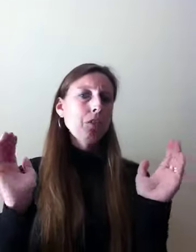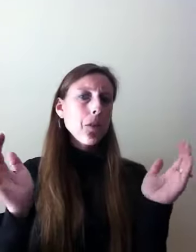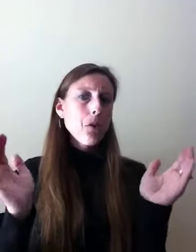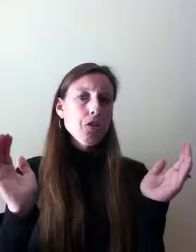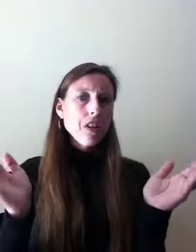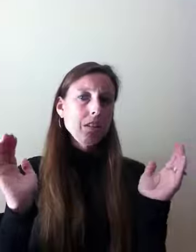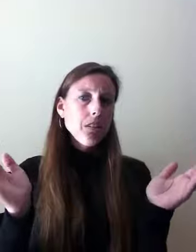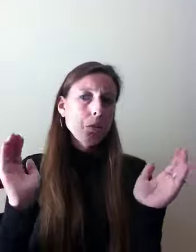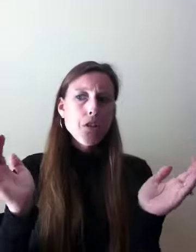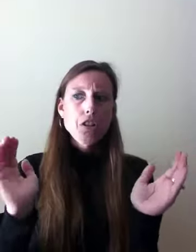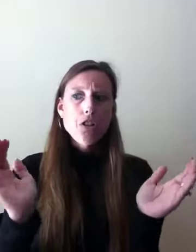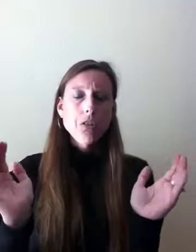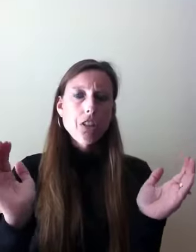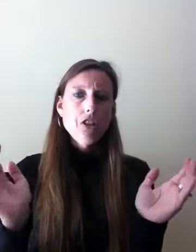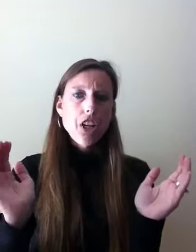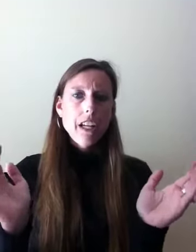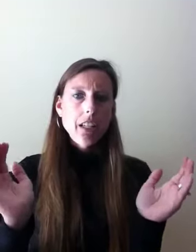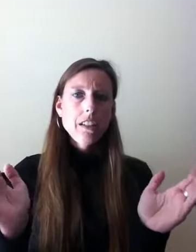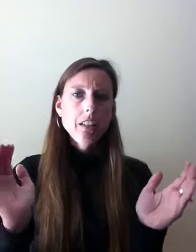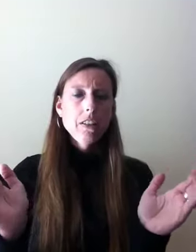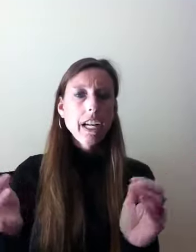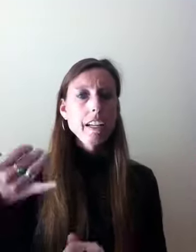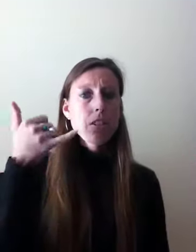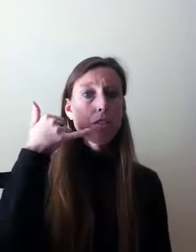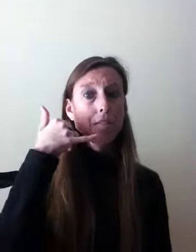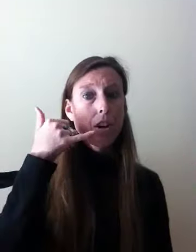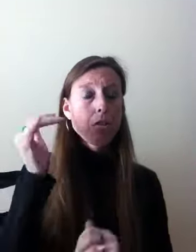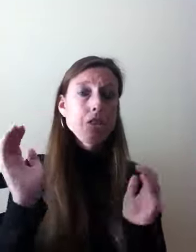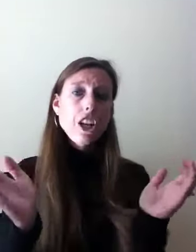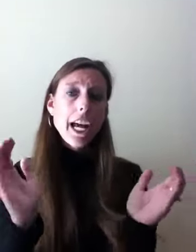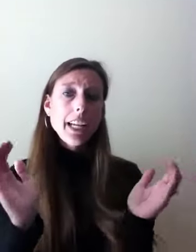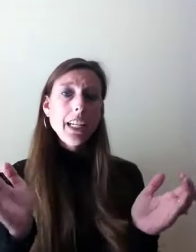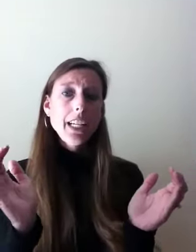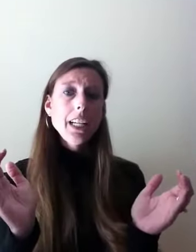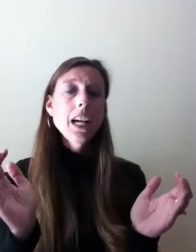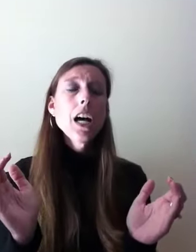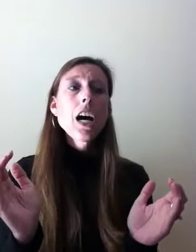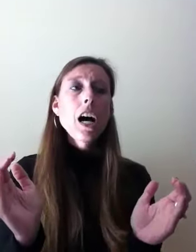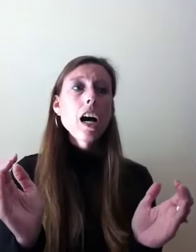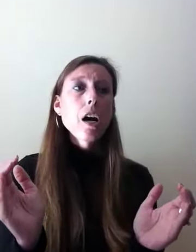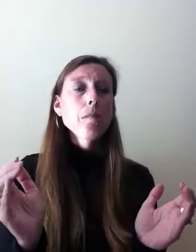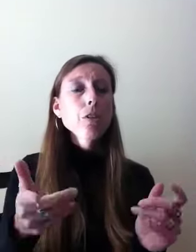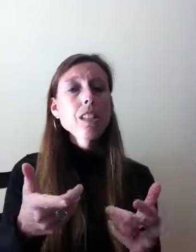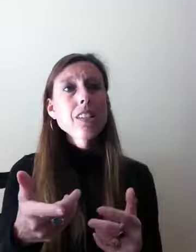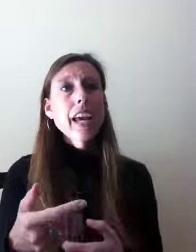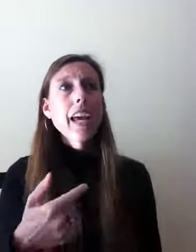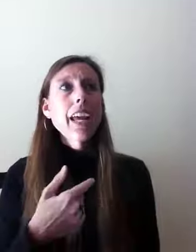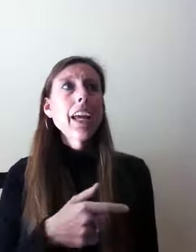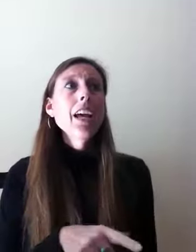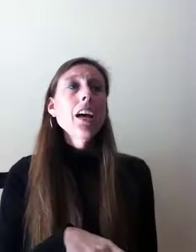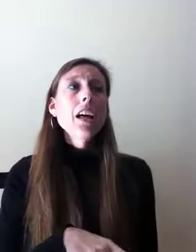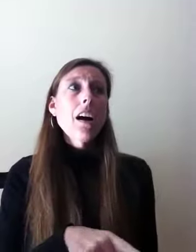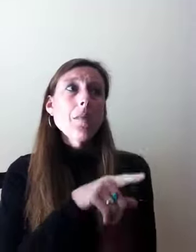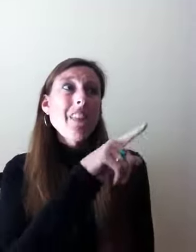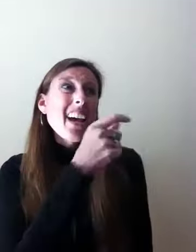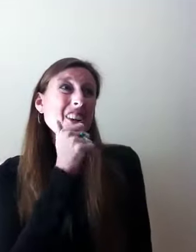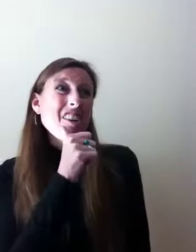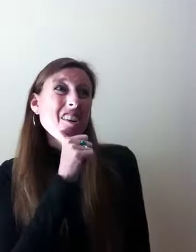forth motion close to your shoulders, chatting. Okay, so phone chatting, you could say that